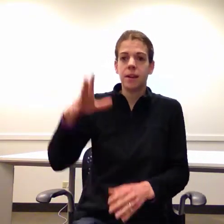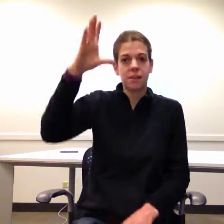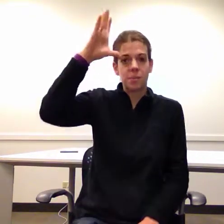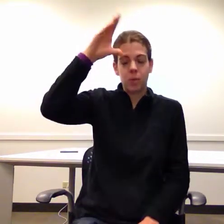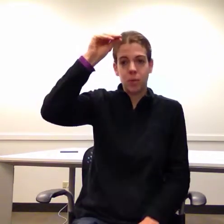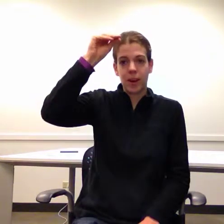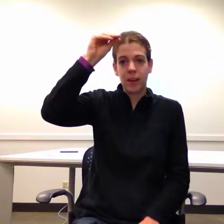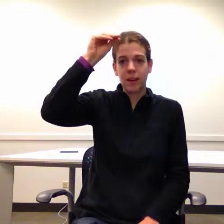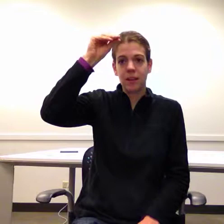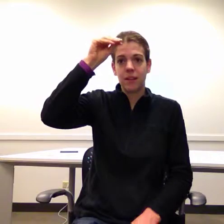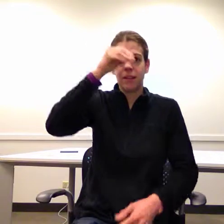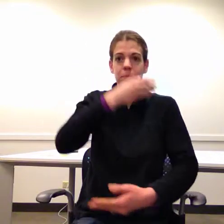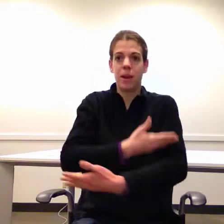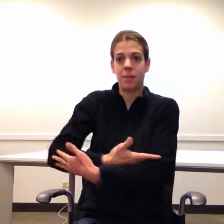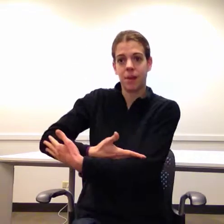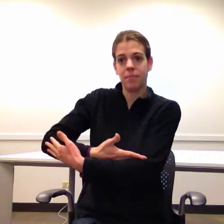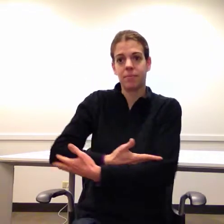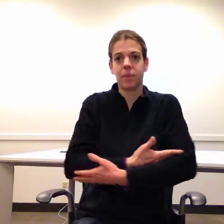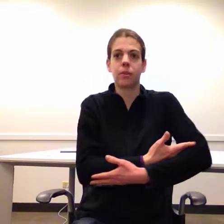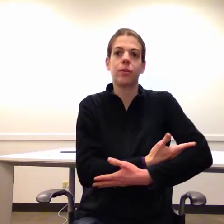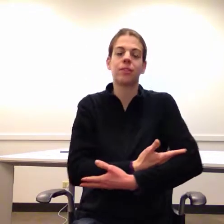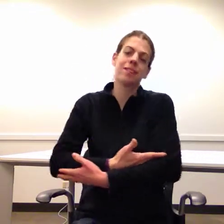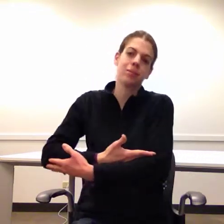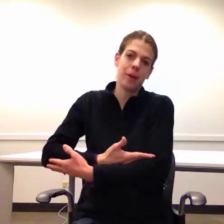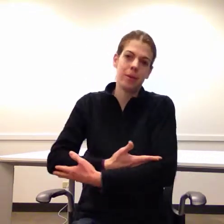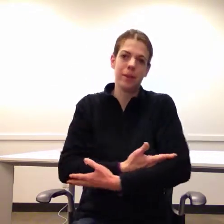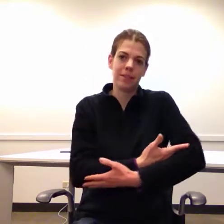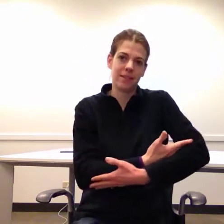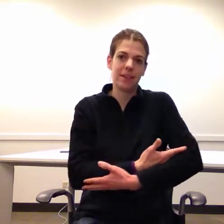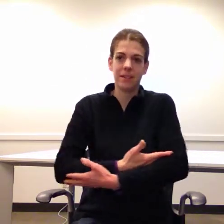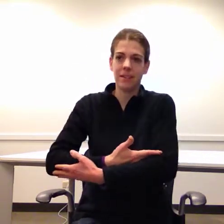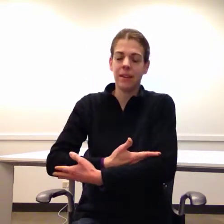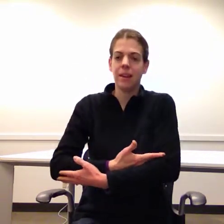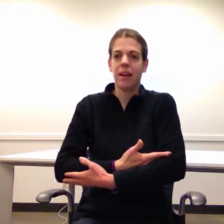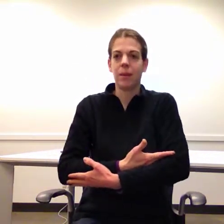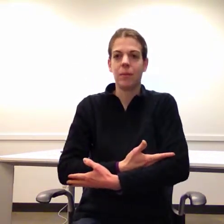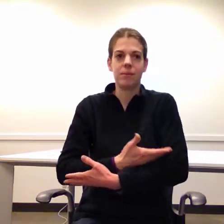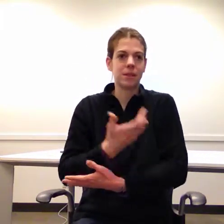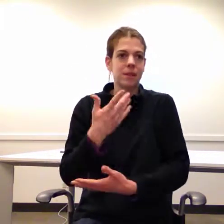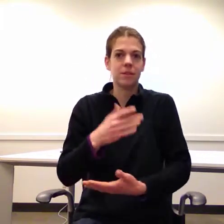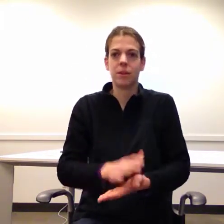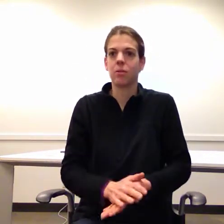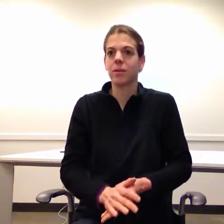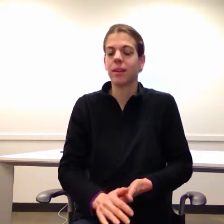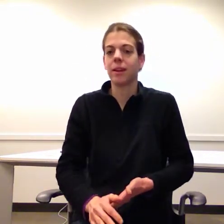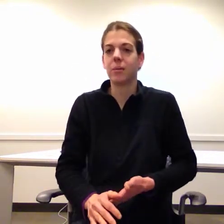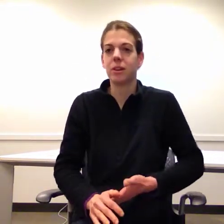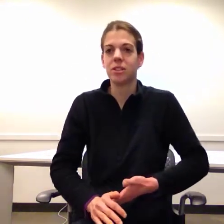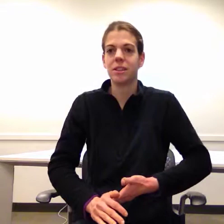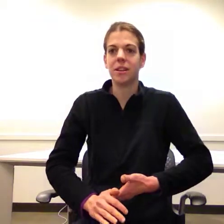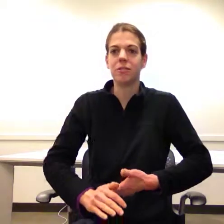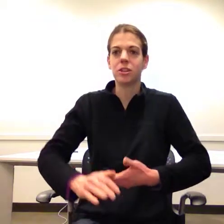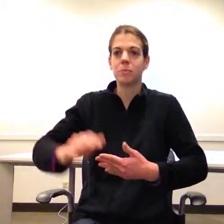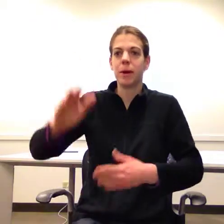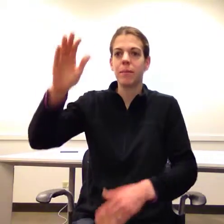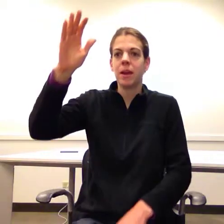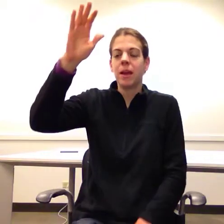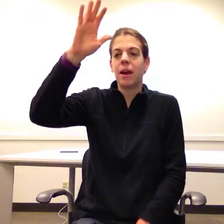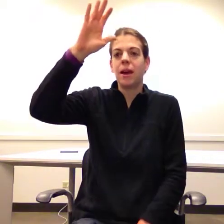is boy, baby. So the sign for baby is this. I was going to go through that later. I probably should have done it first. But